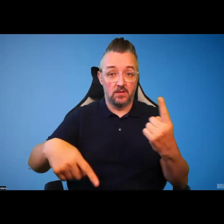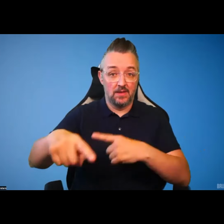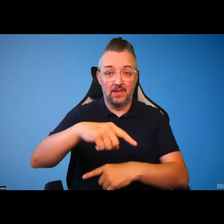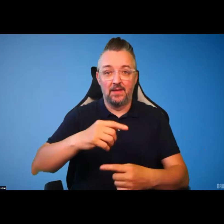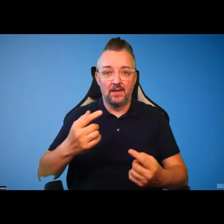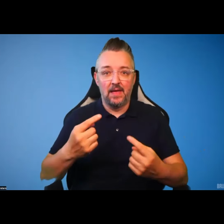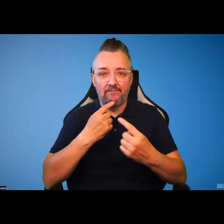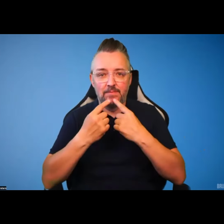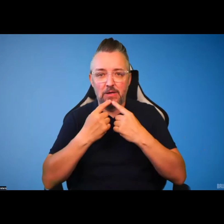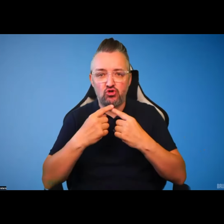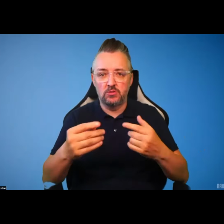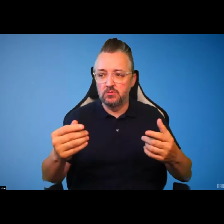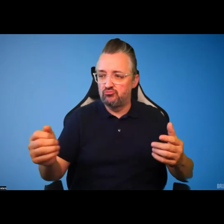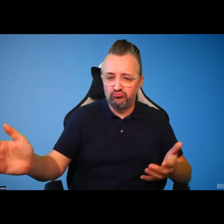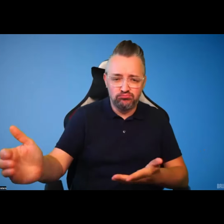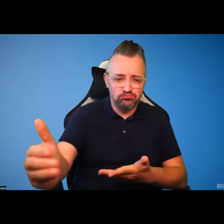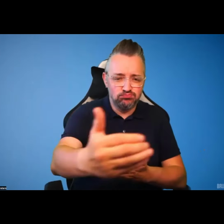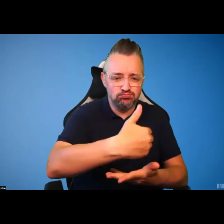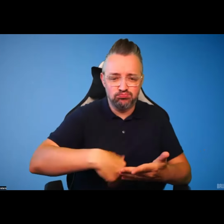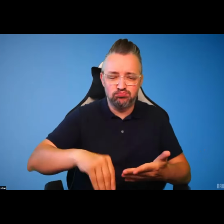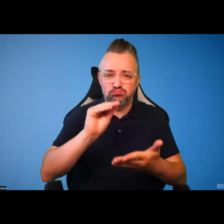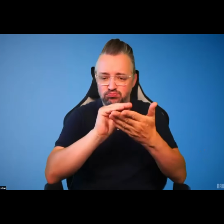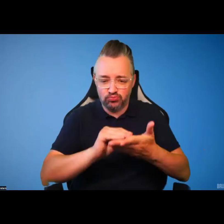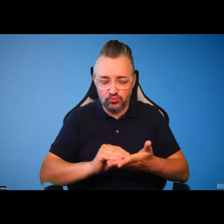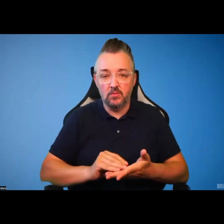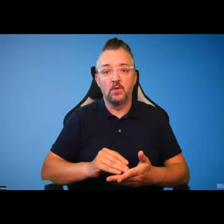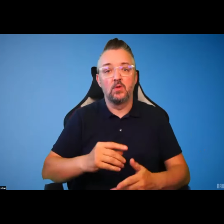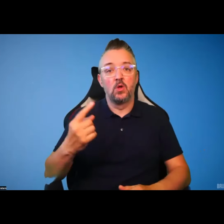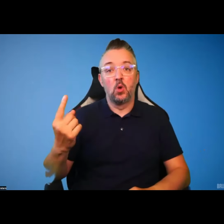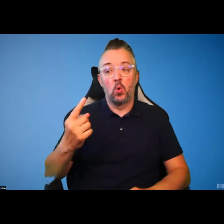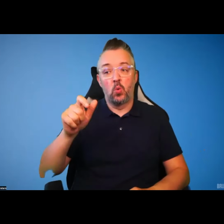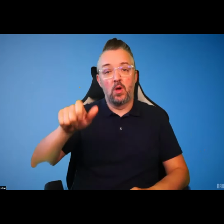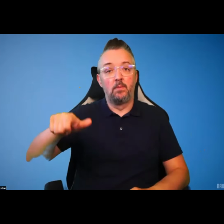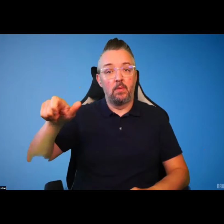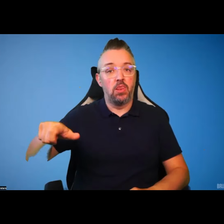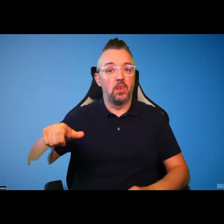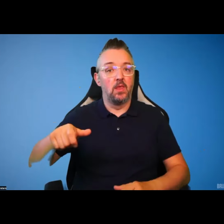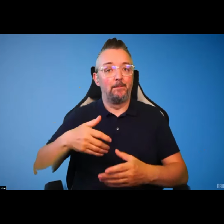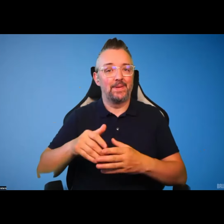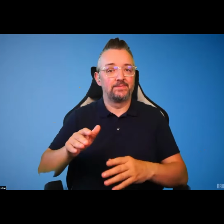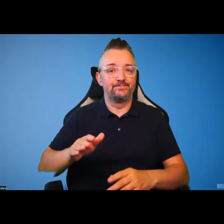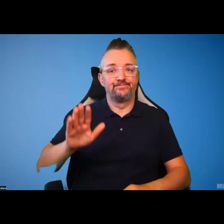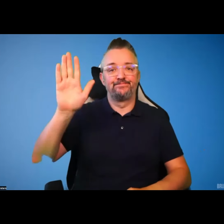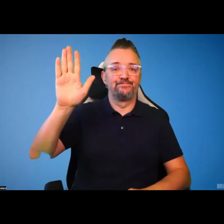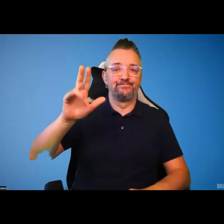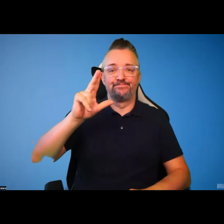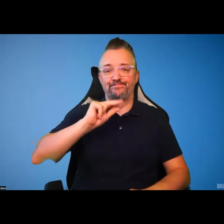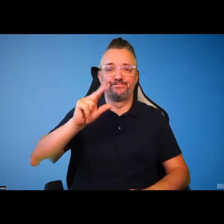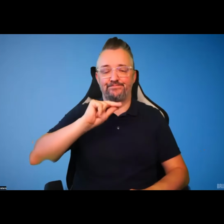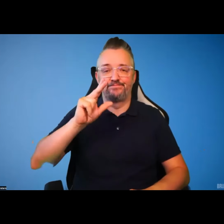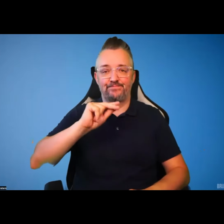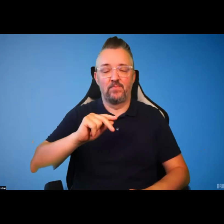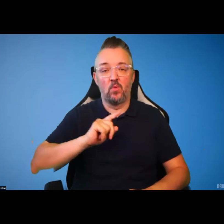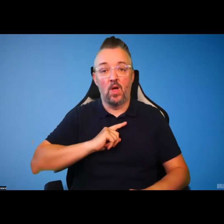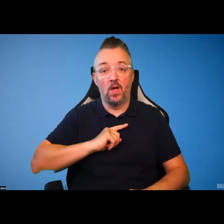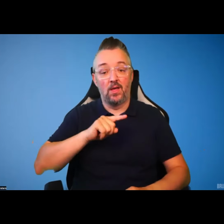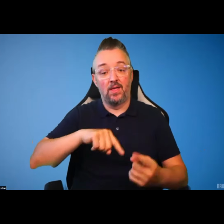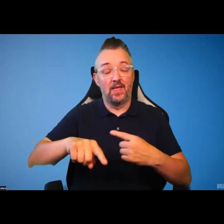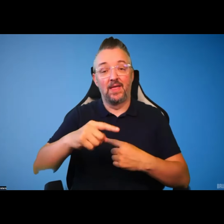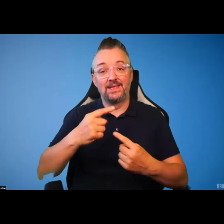together, in particular the participation of people who speak to health protection teams when they're phoned, because all this data relies